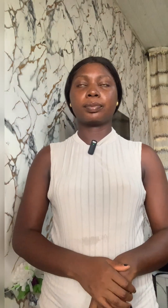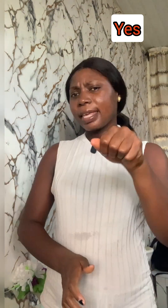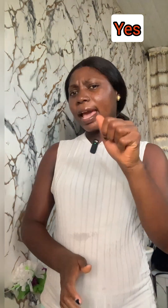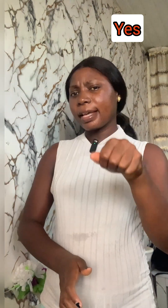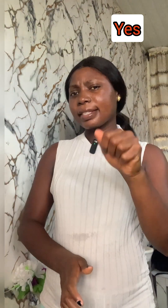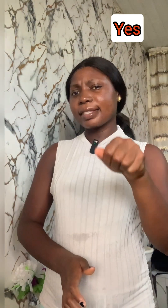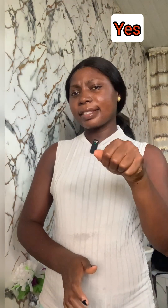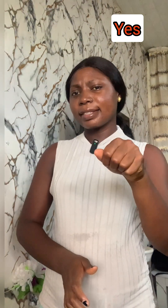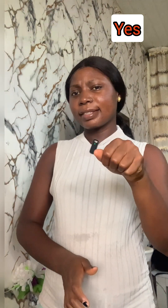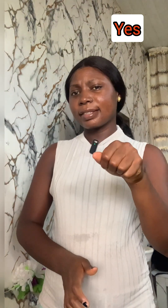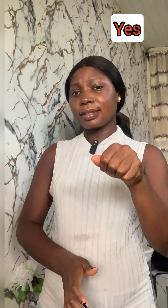Yes.